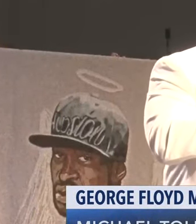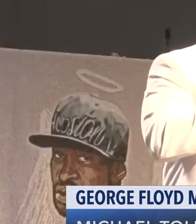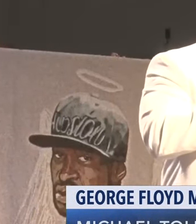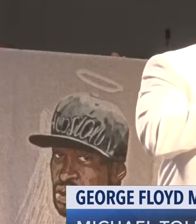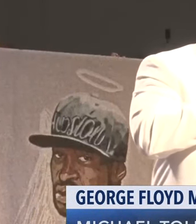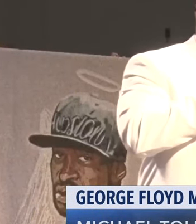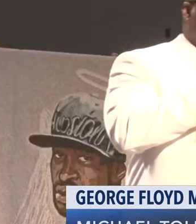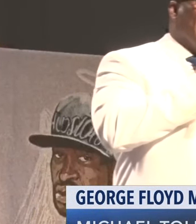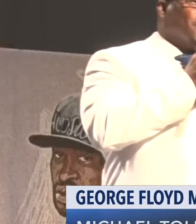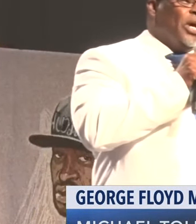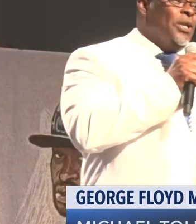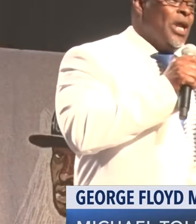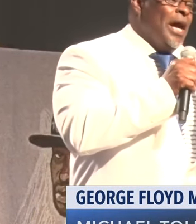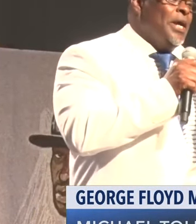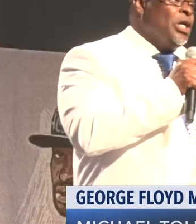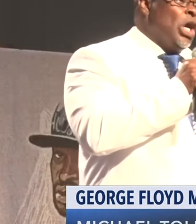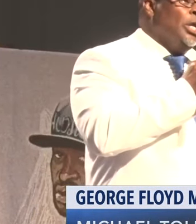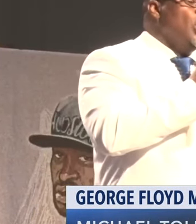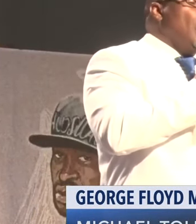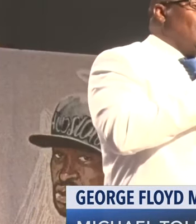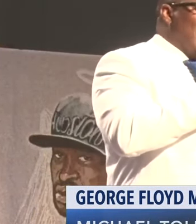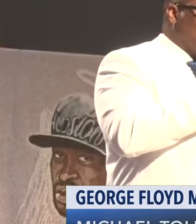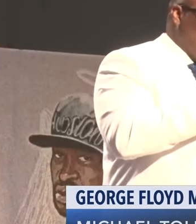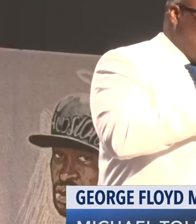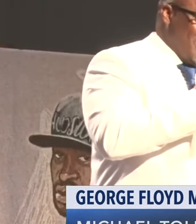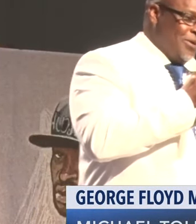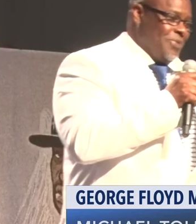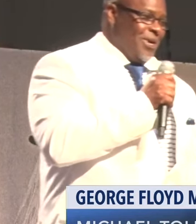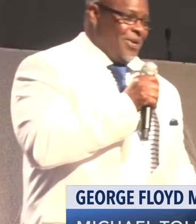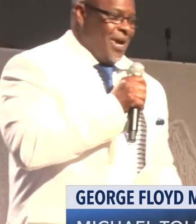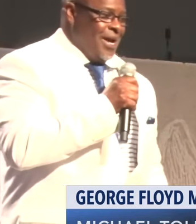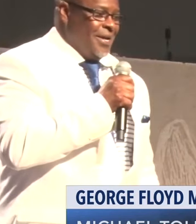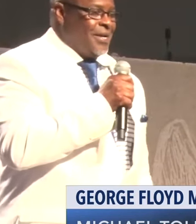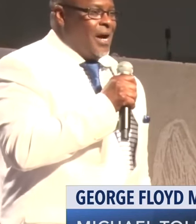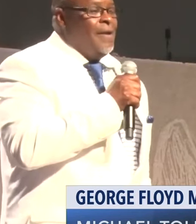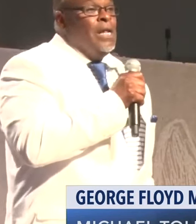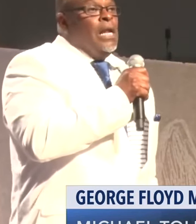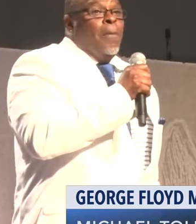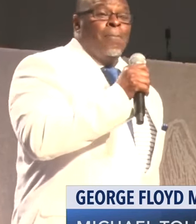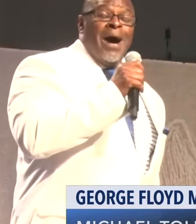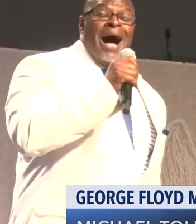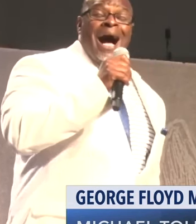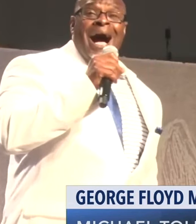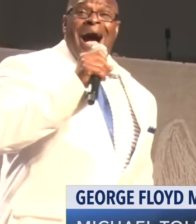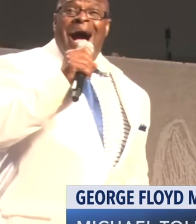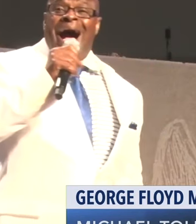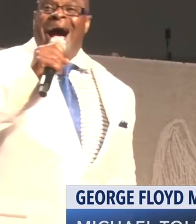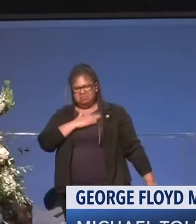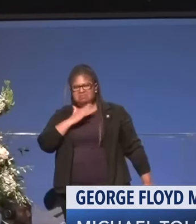an soul has been an soul has been an